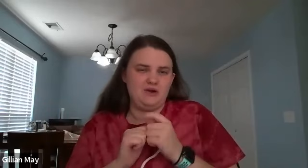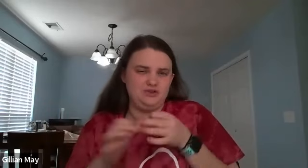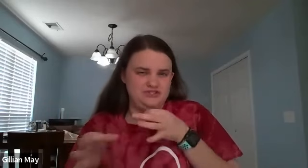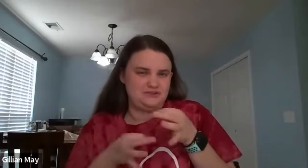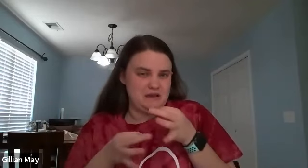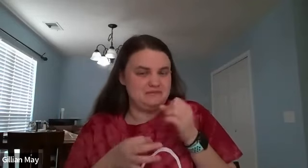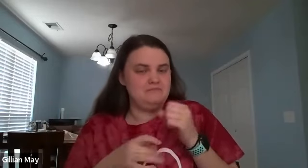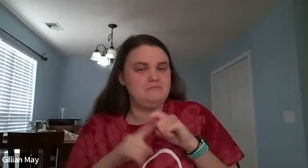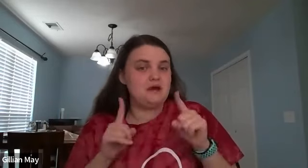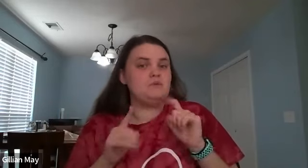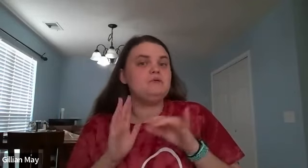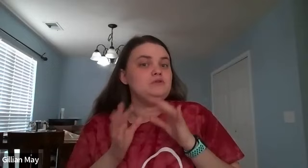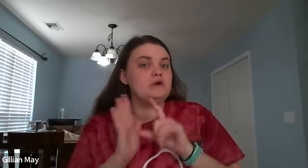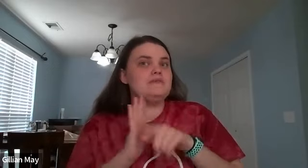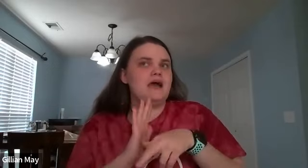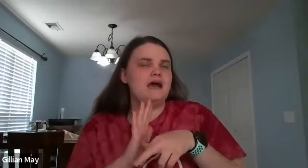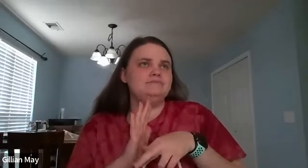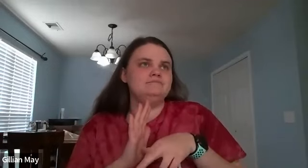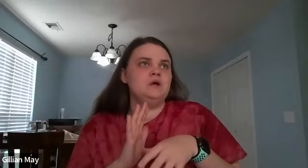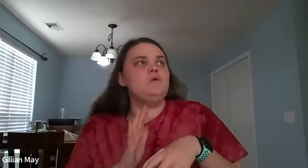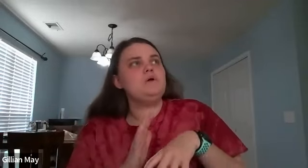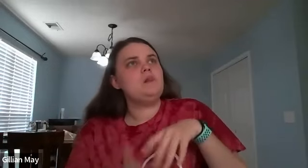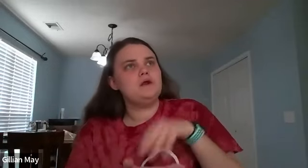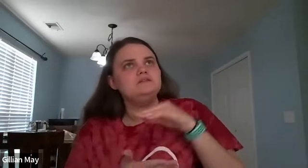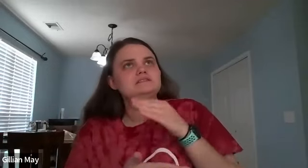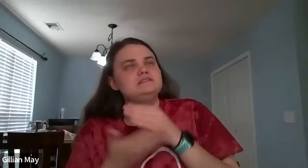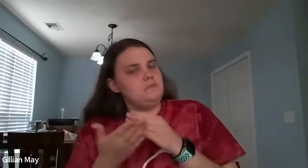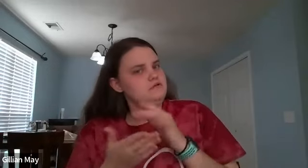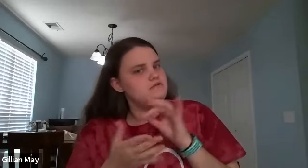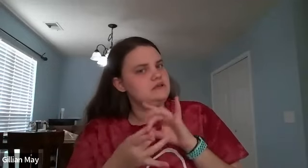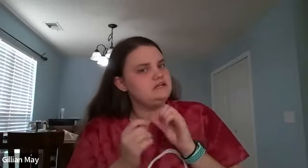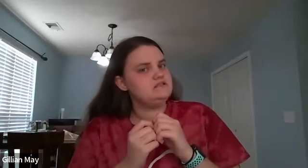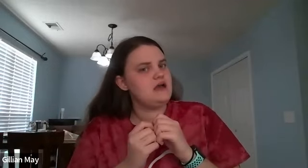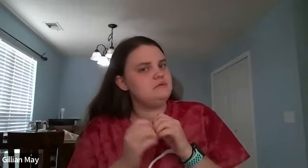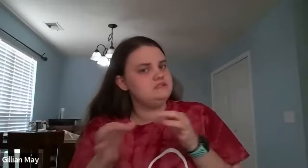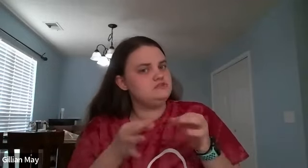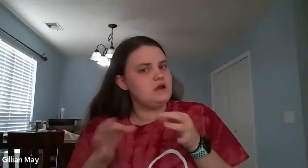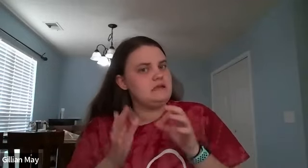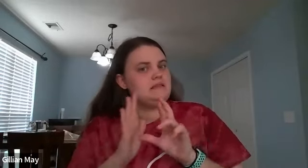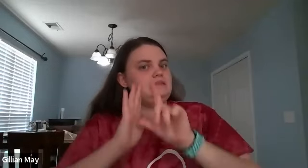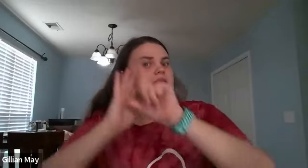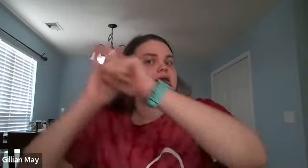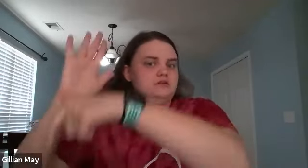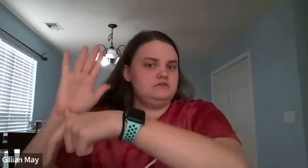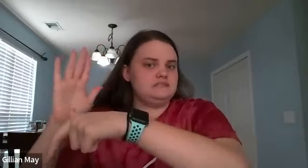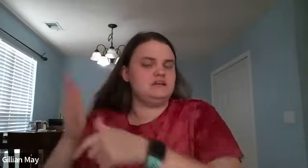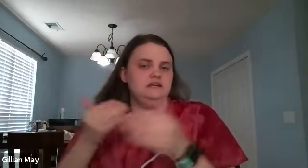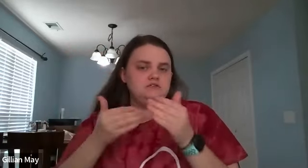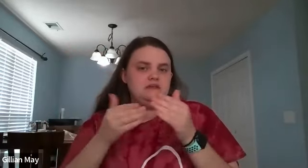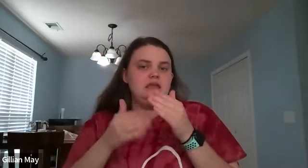you describe it. But we will learn that. We'll learn some of related to that with describing later. That's kind of near the